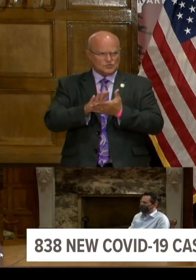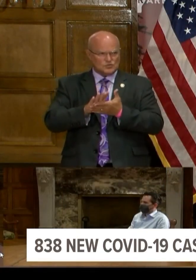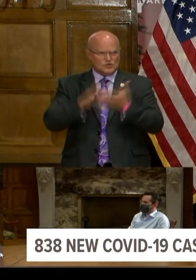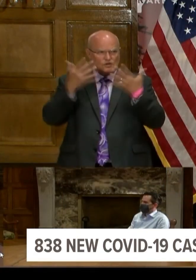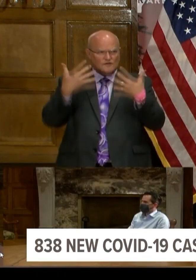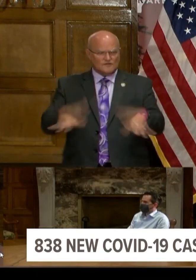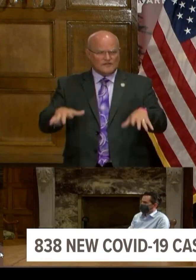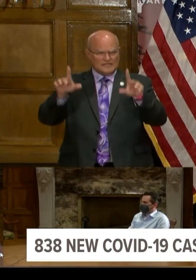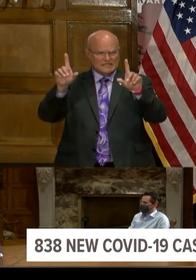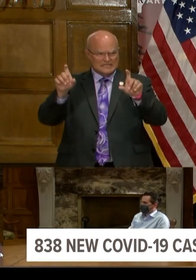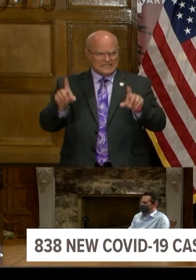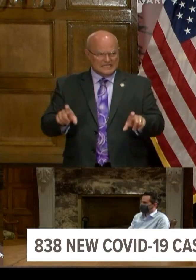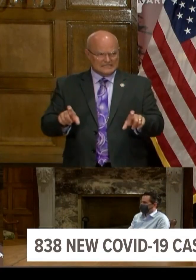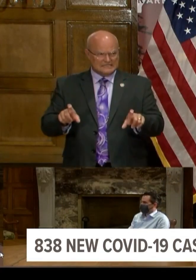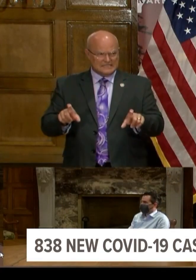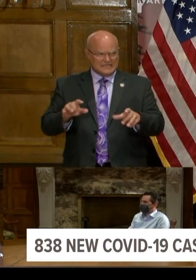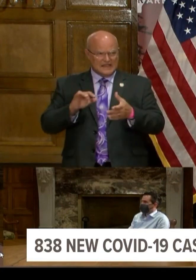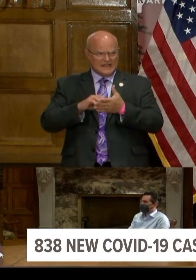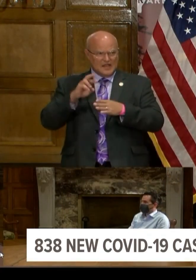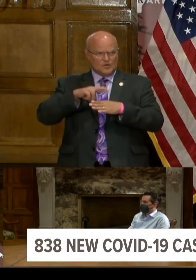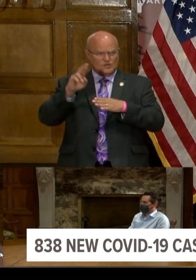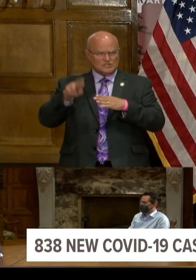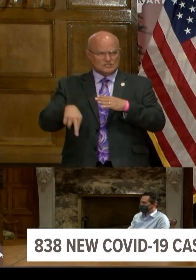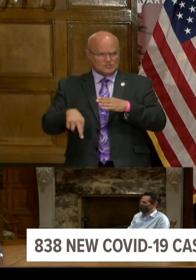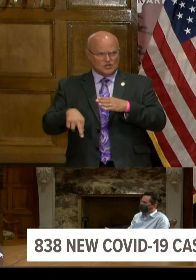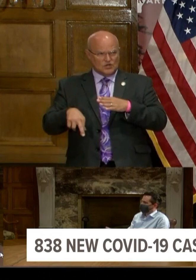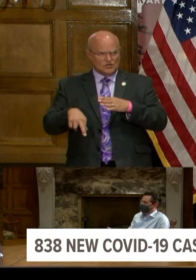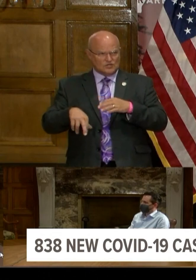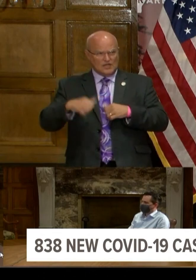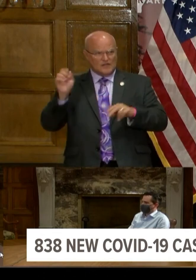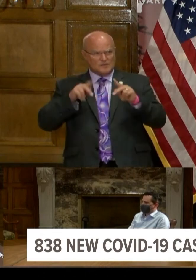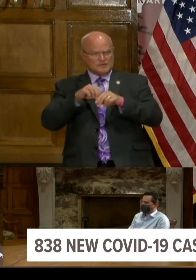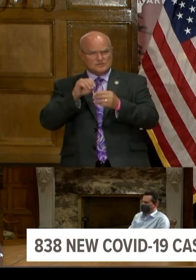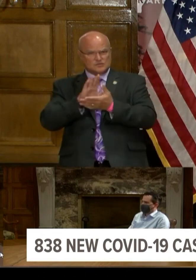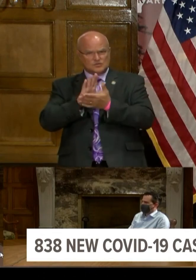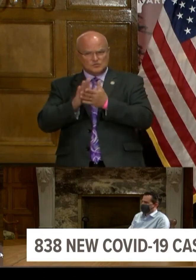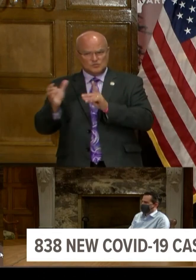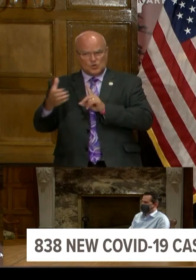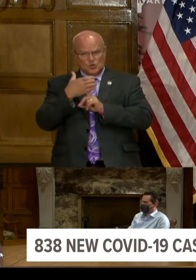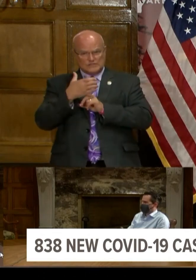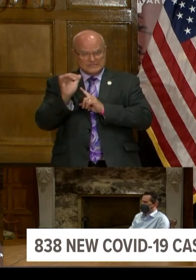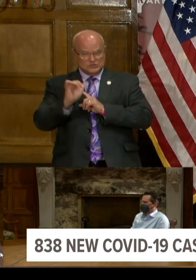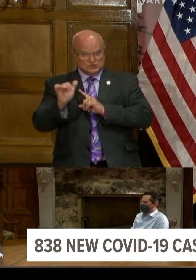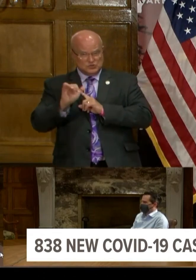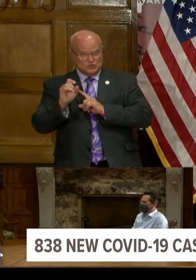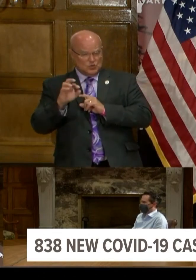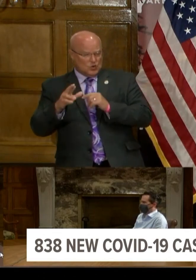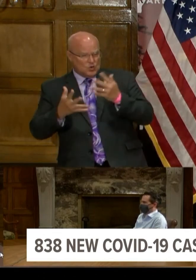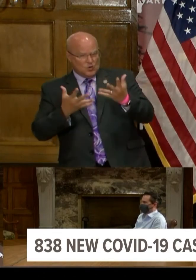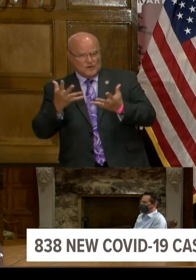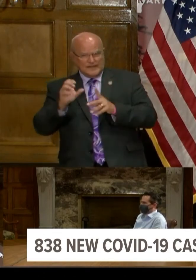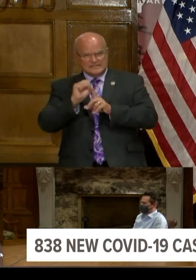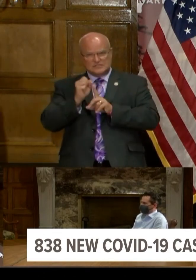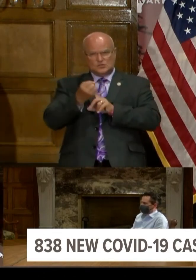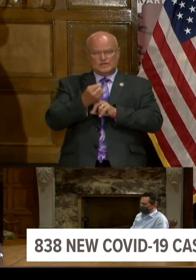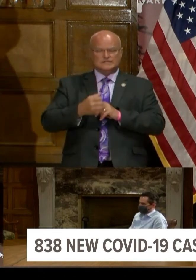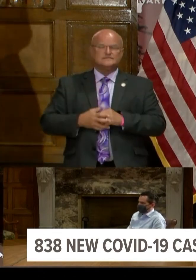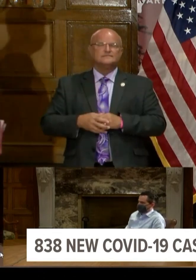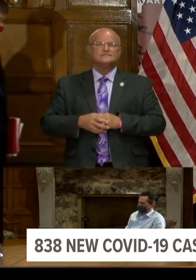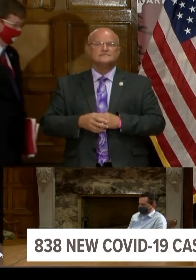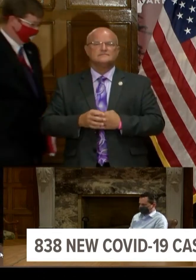they get tested. Has that resulted in other people at the school having to get quarantined, or kind of what was the situation there?